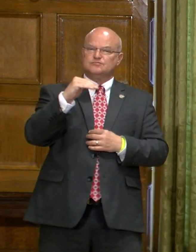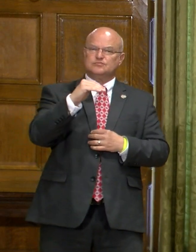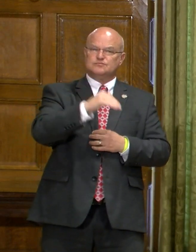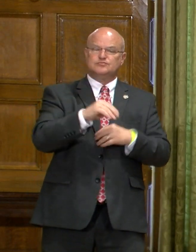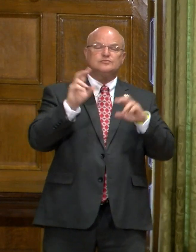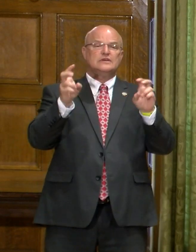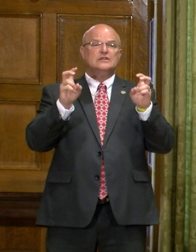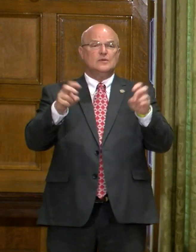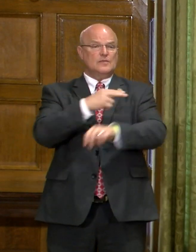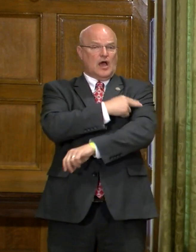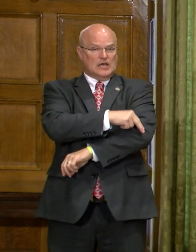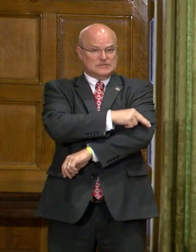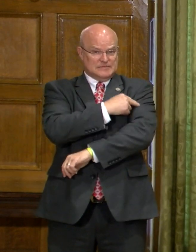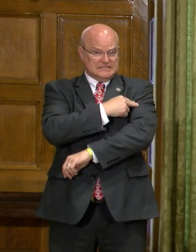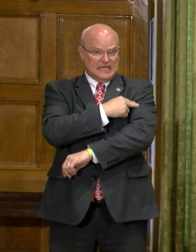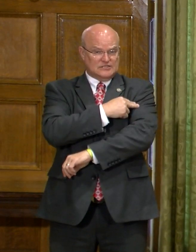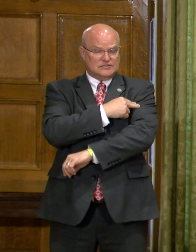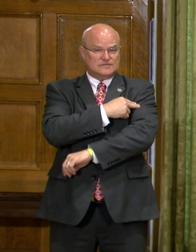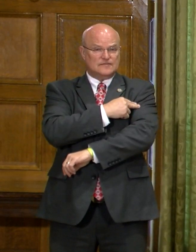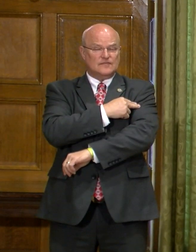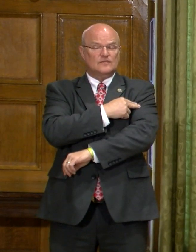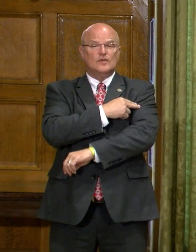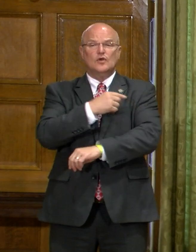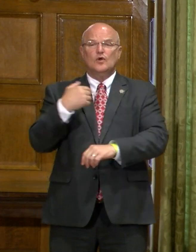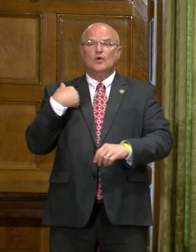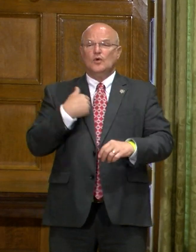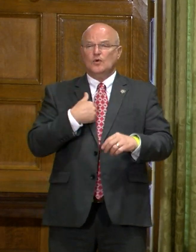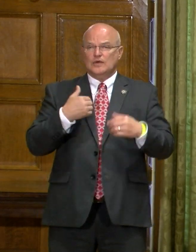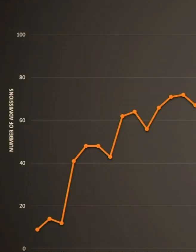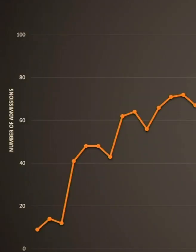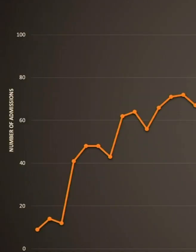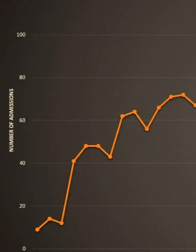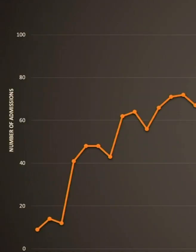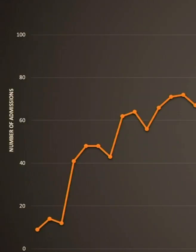In terms of the hospitalizations, we have,